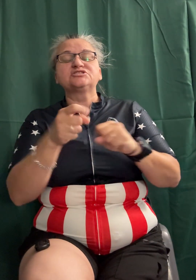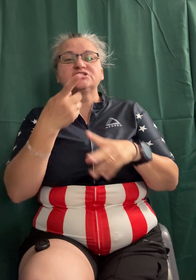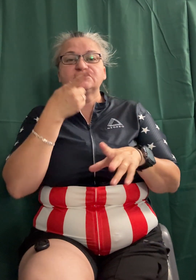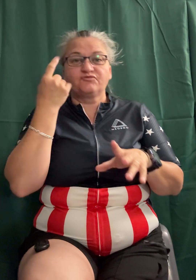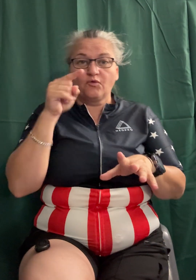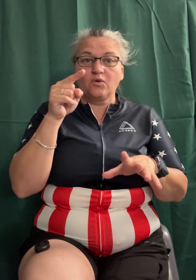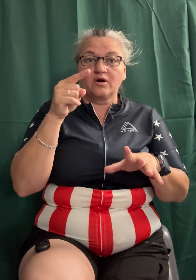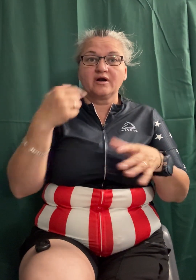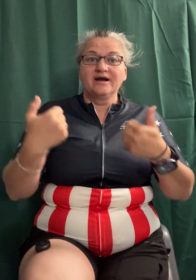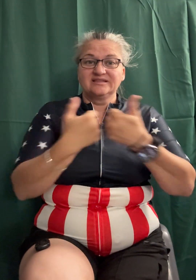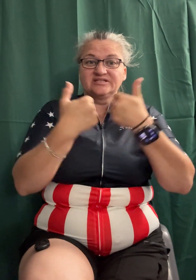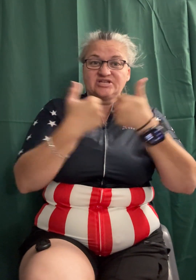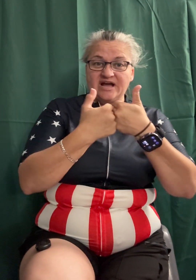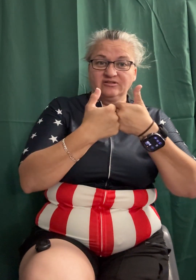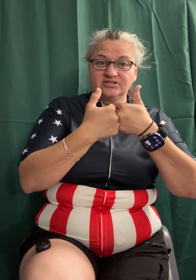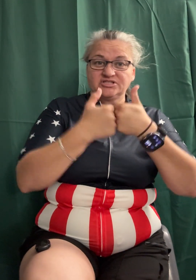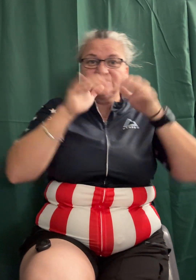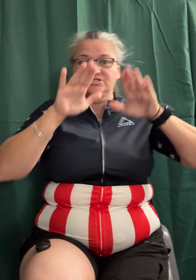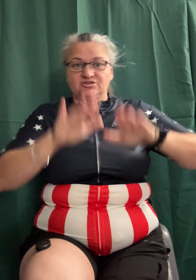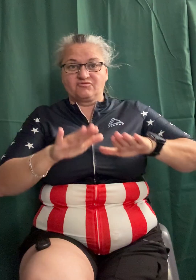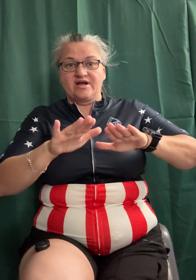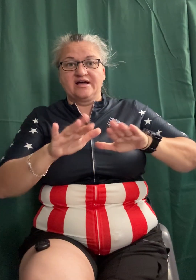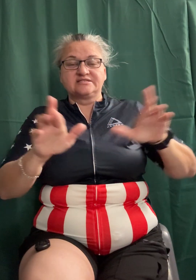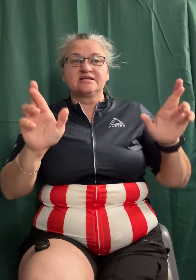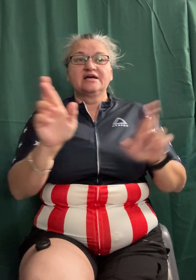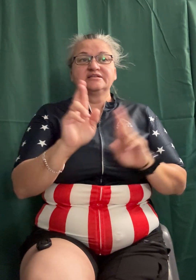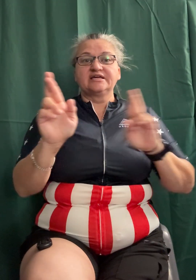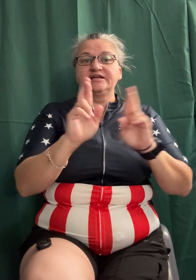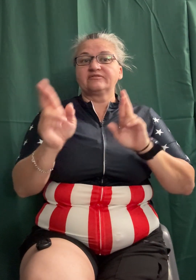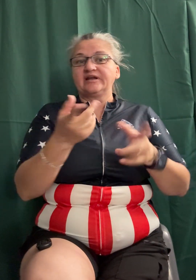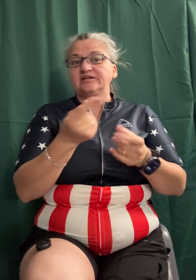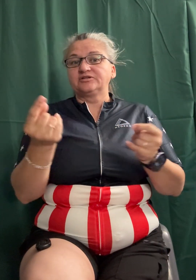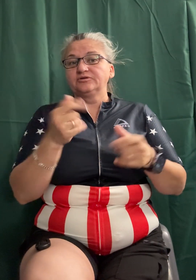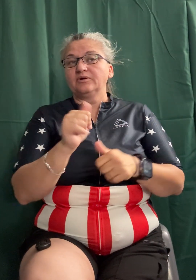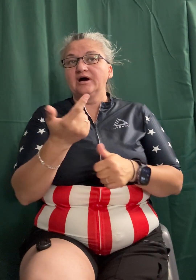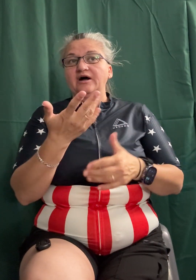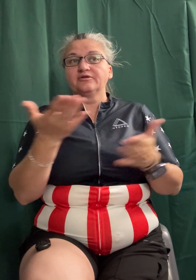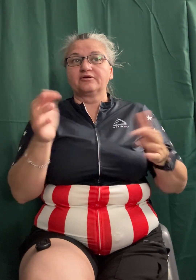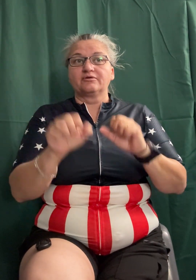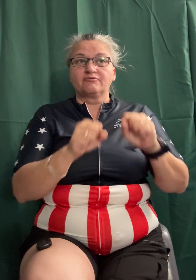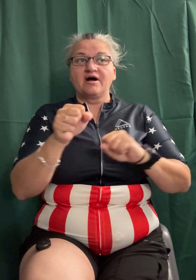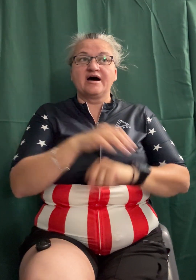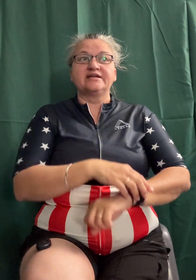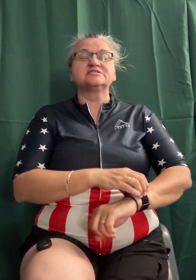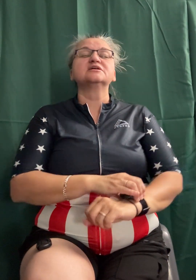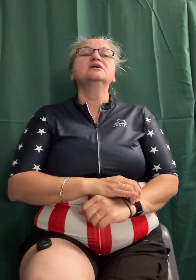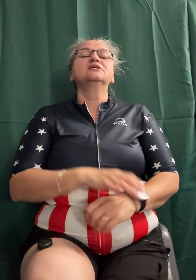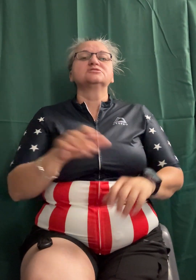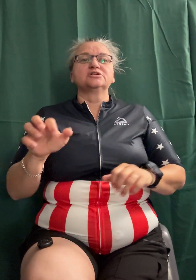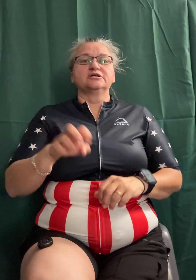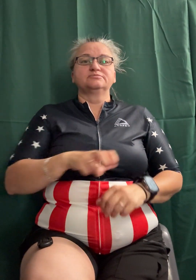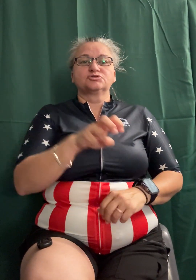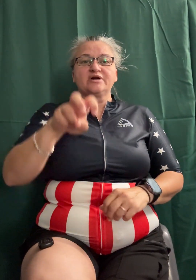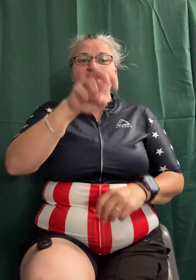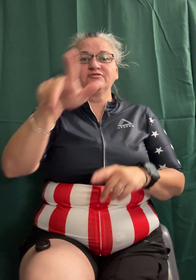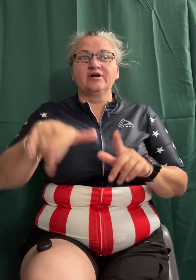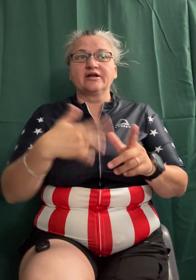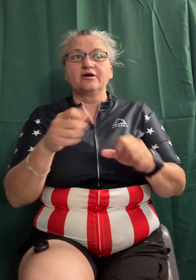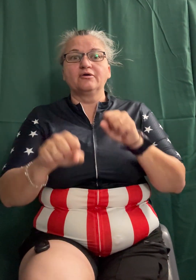just for the challenges, the rest, the getting ready to do other rides, to travel and go